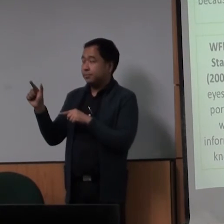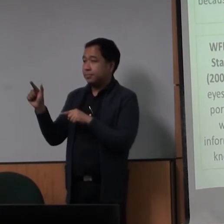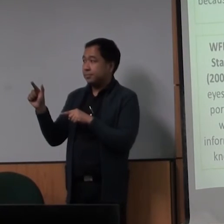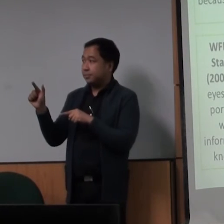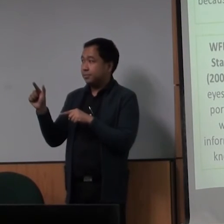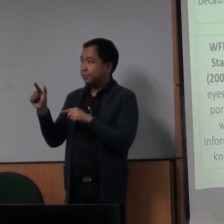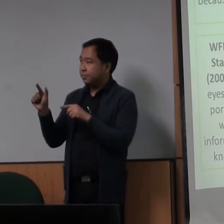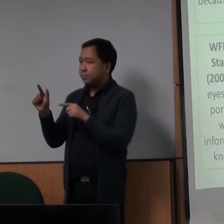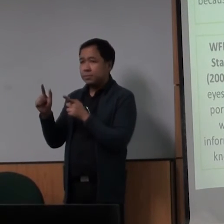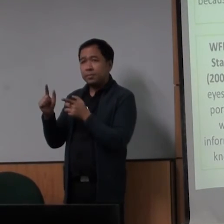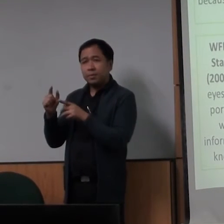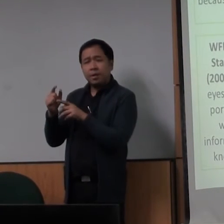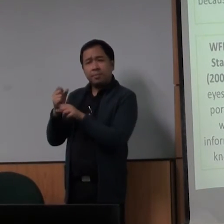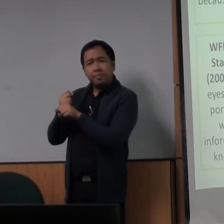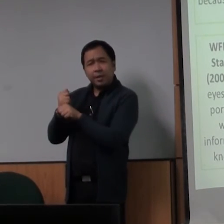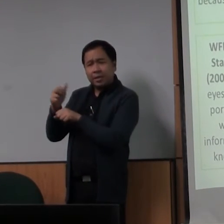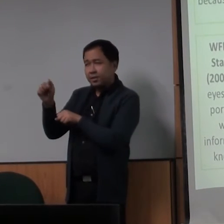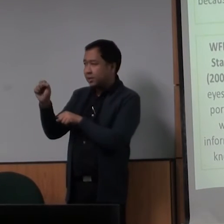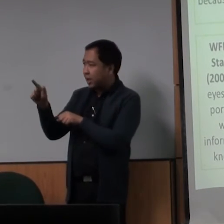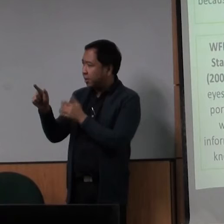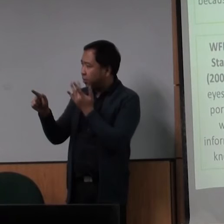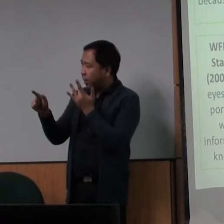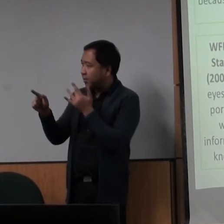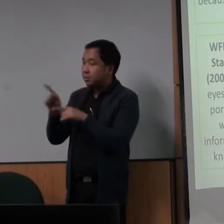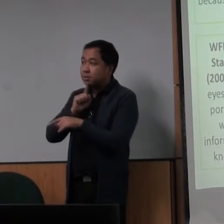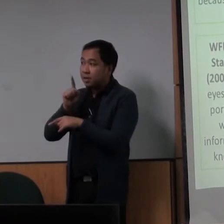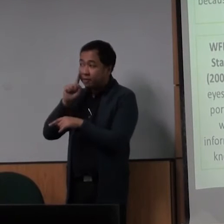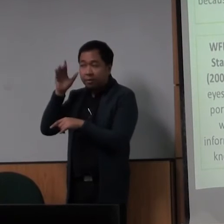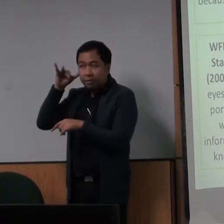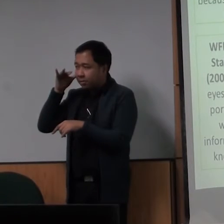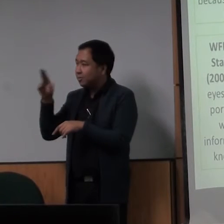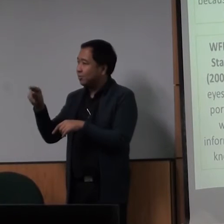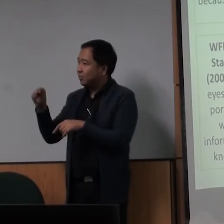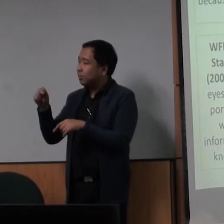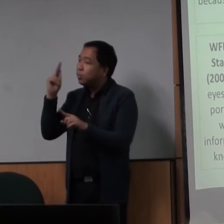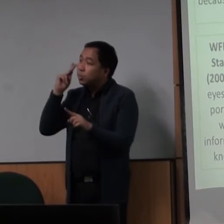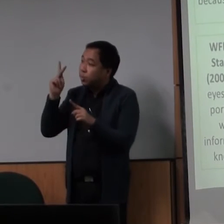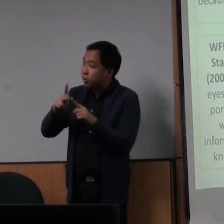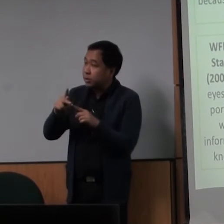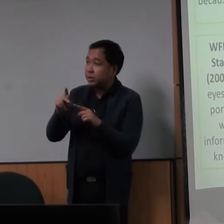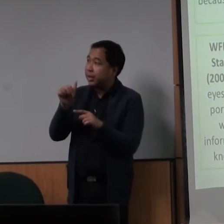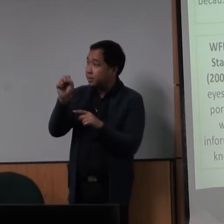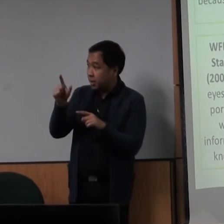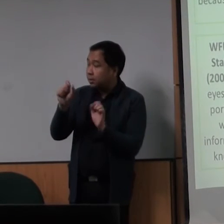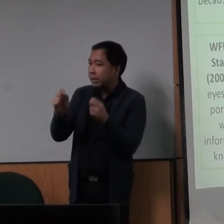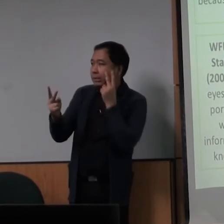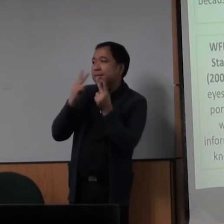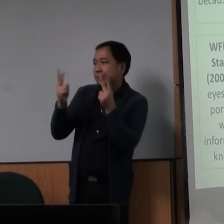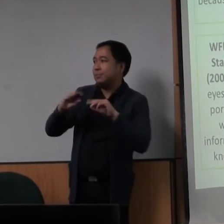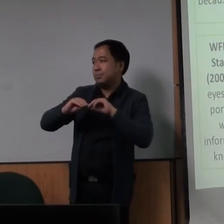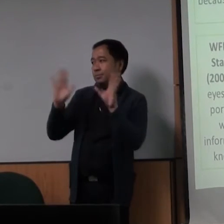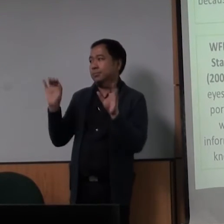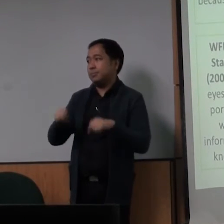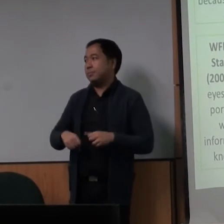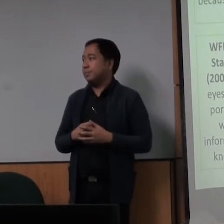was developed not because deaf people can hear, but because they can see.